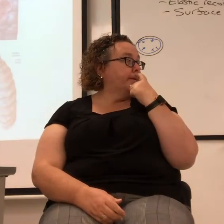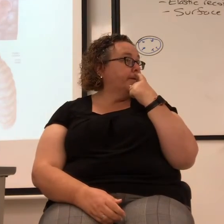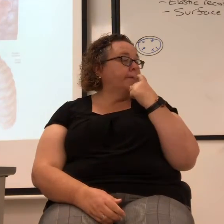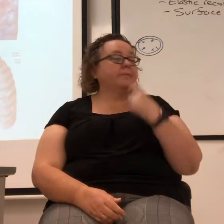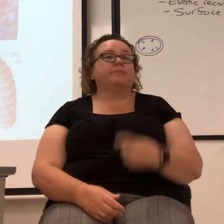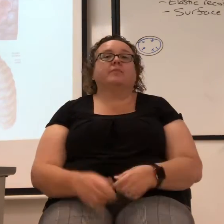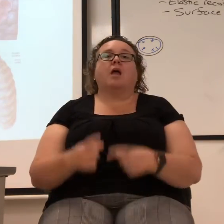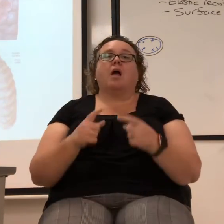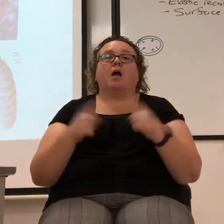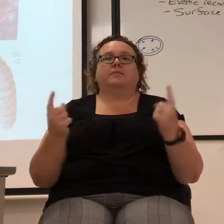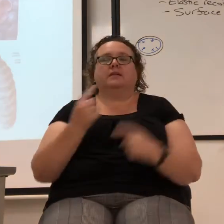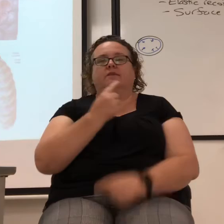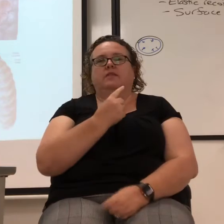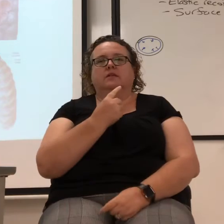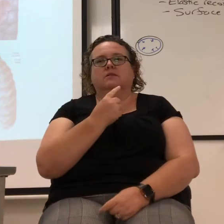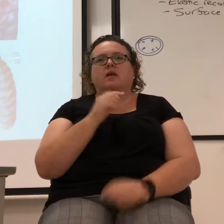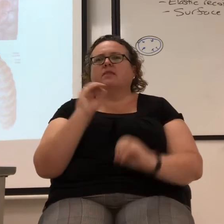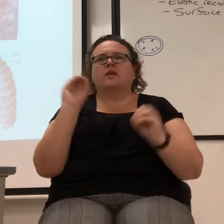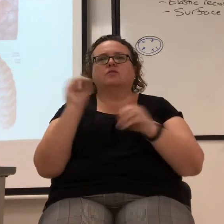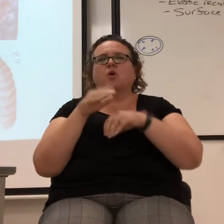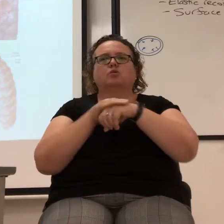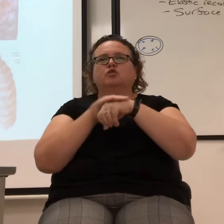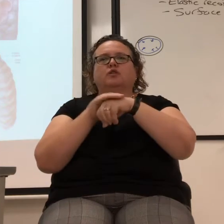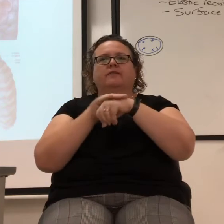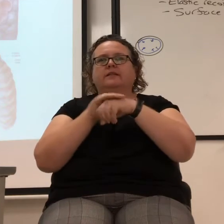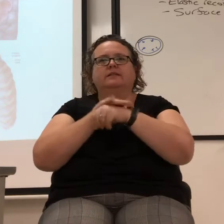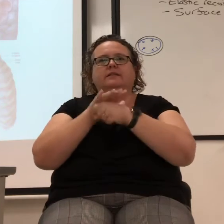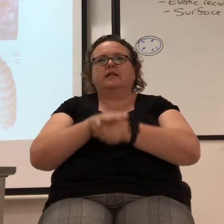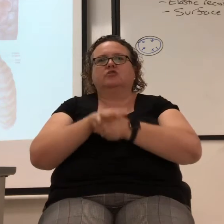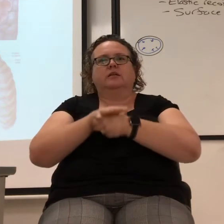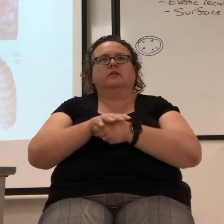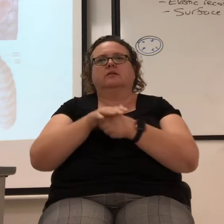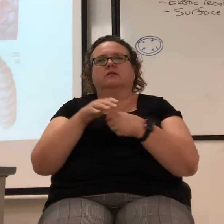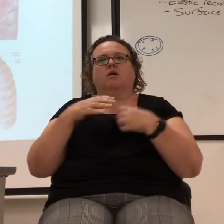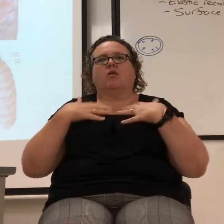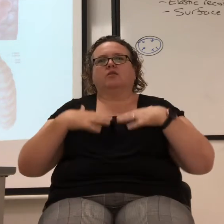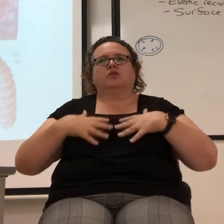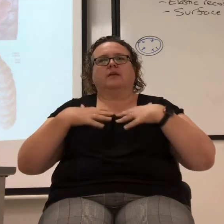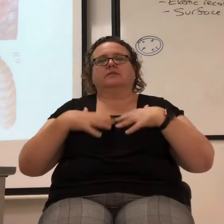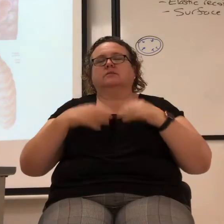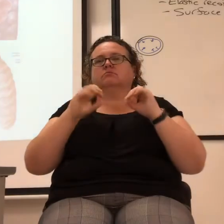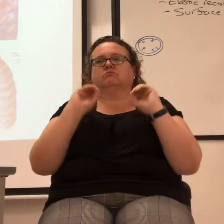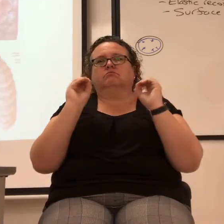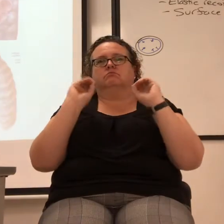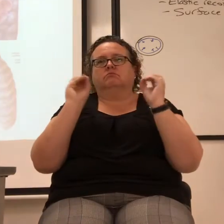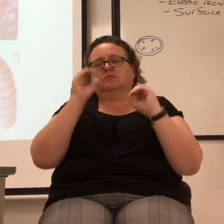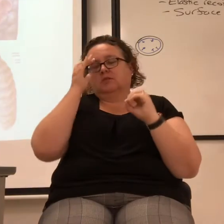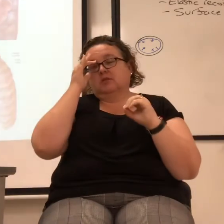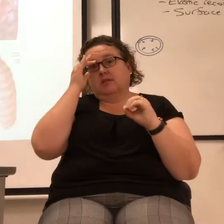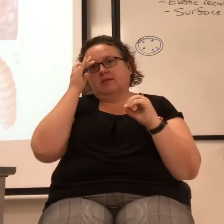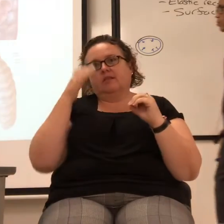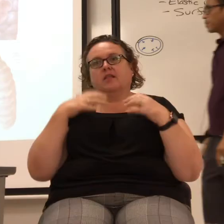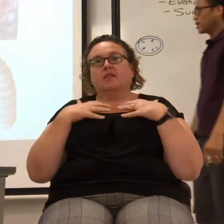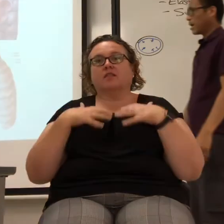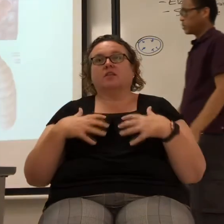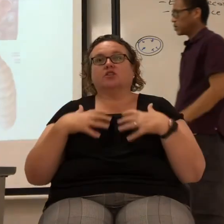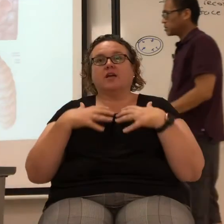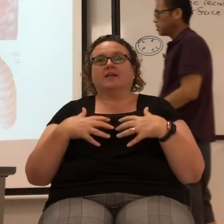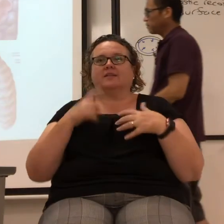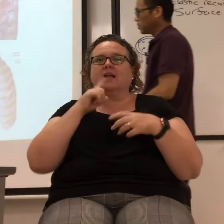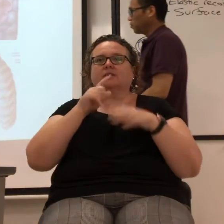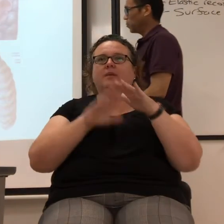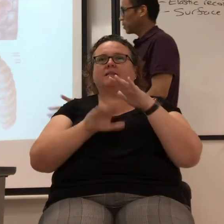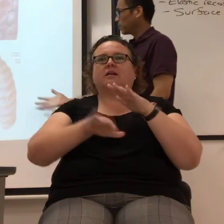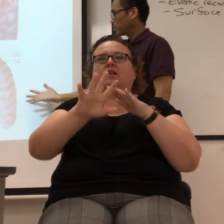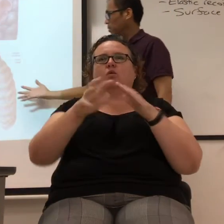They're the opposite of this. There's no surface tension forces of the chest. The chest is basically your bony rib cage,